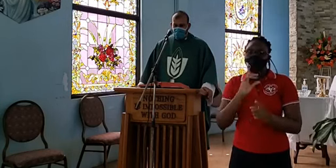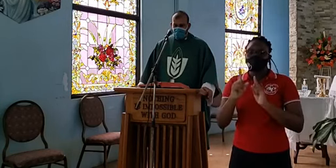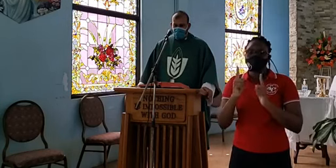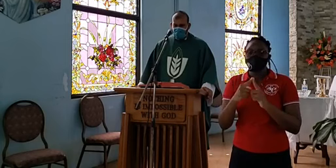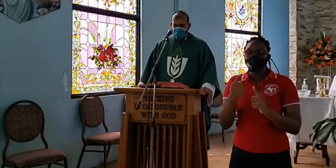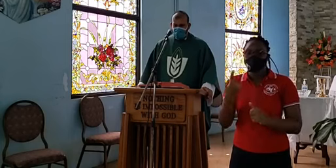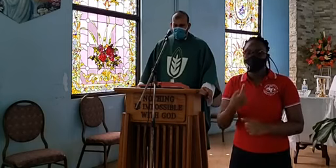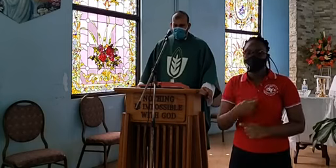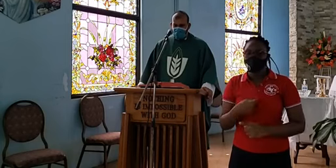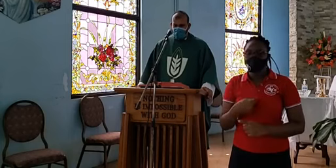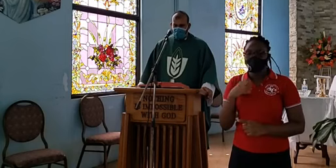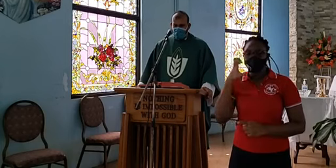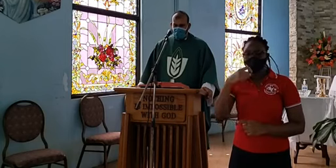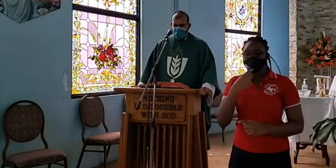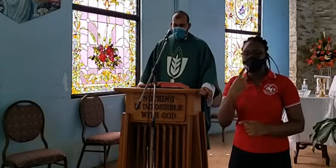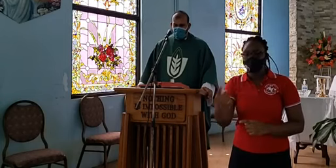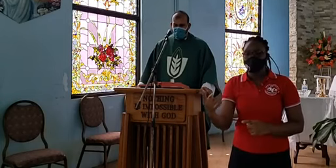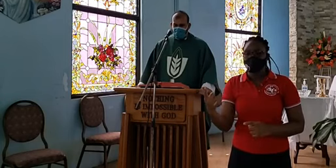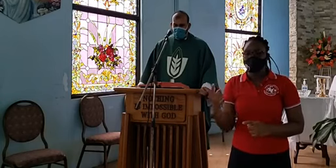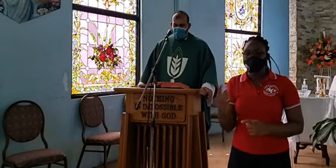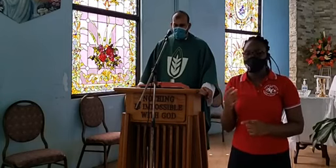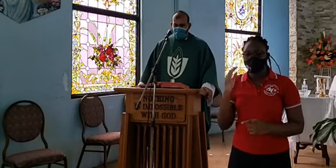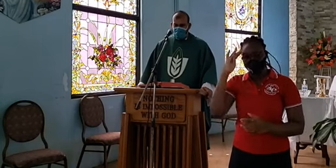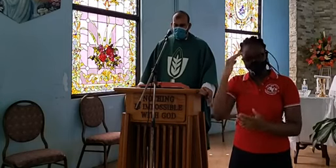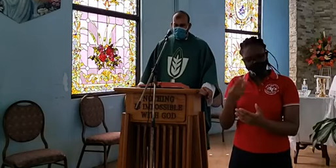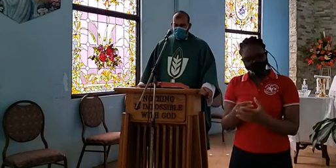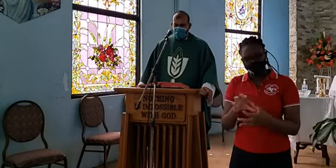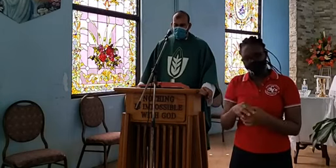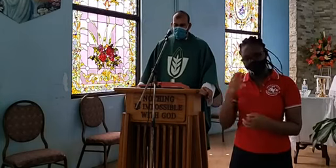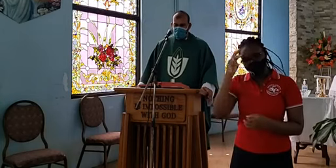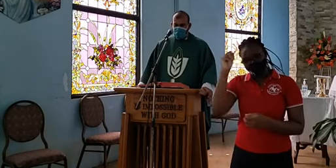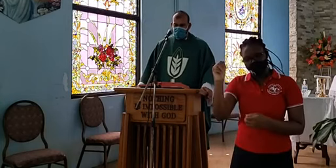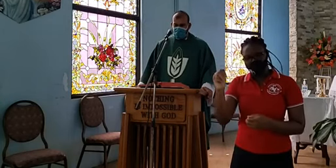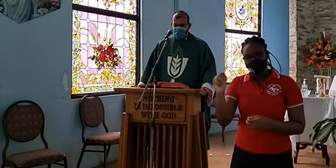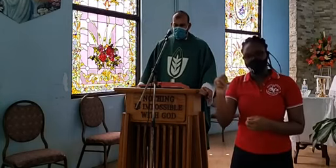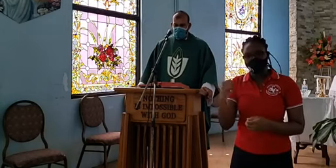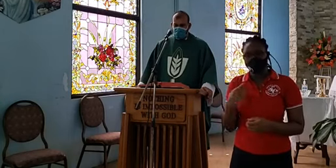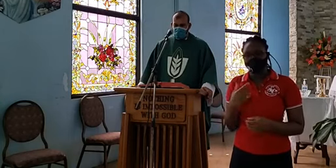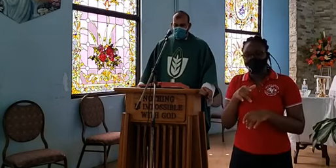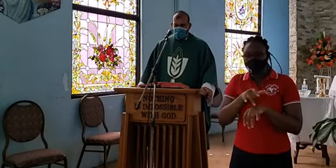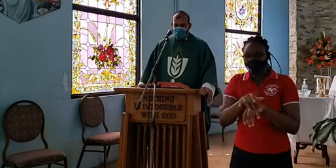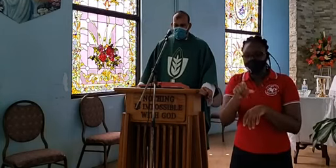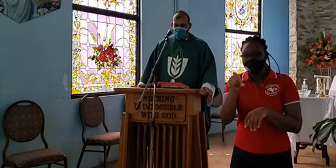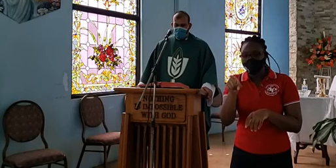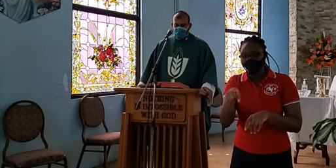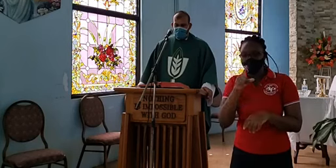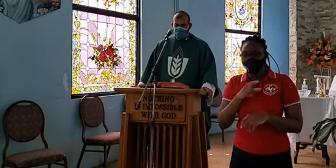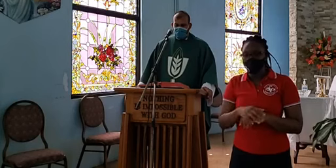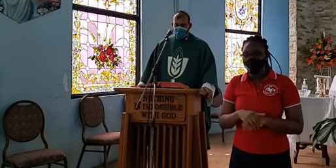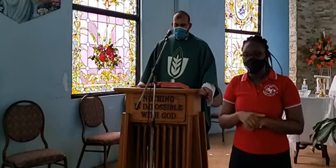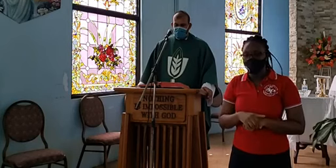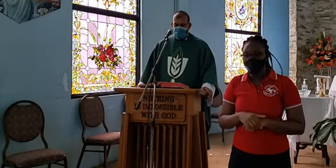me. He said, Son of man, I am sending you.